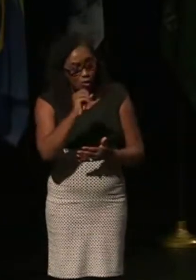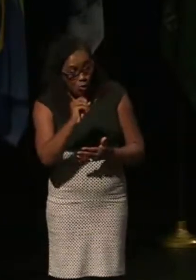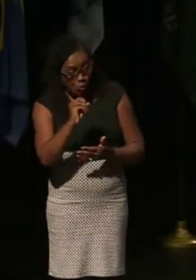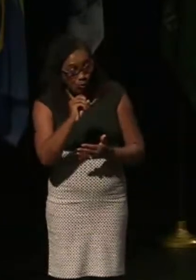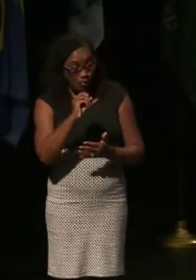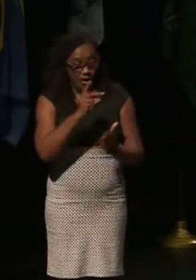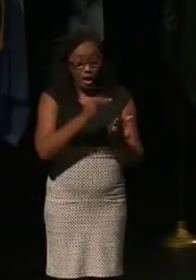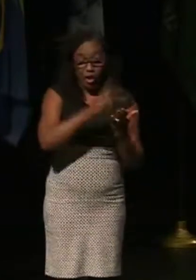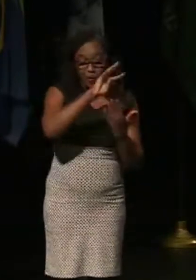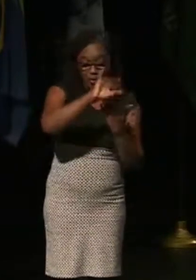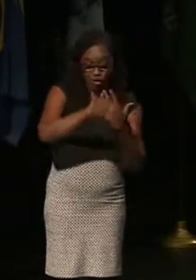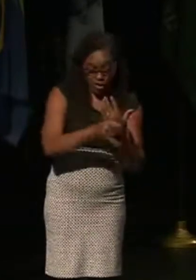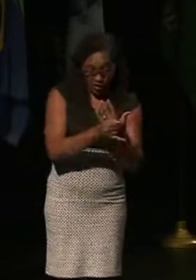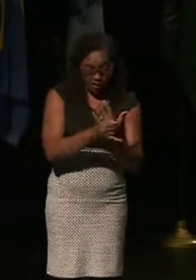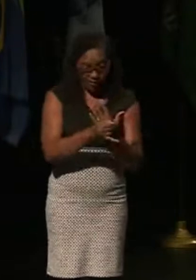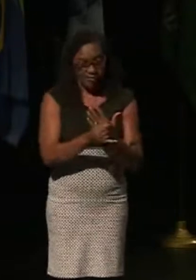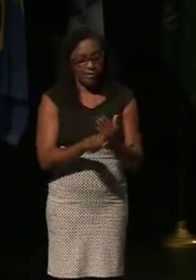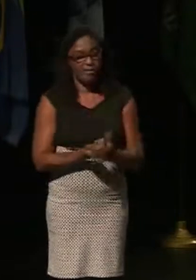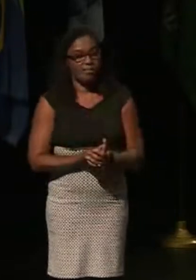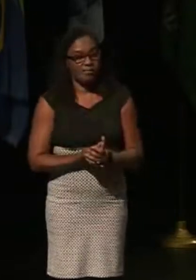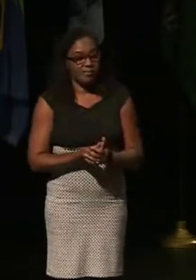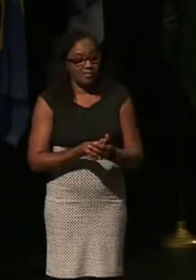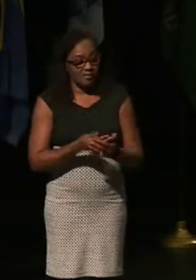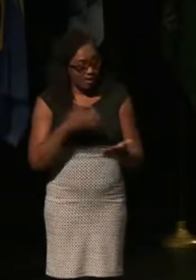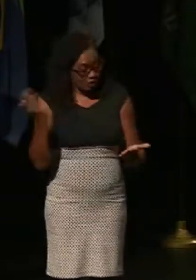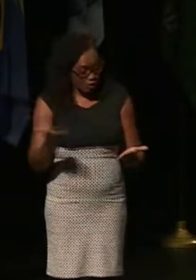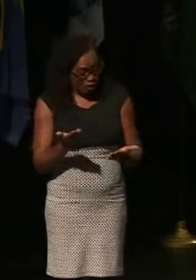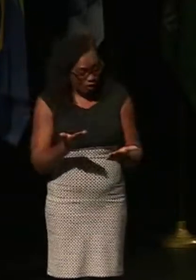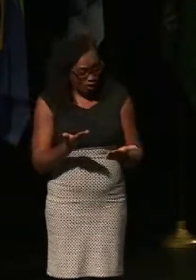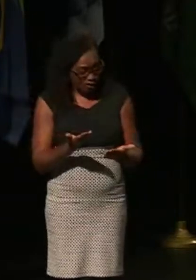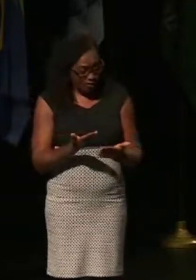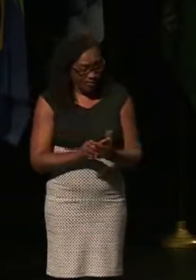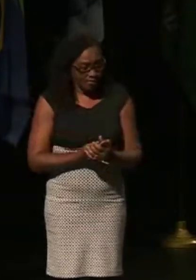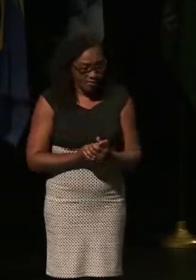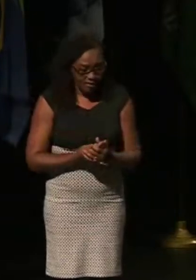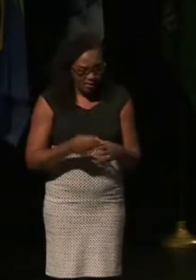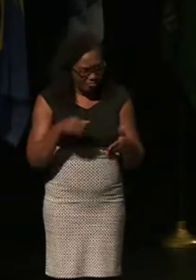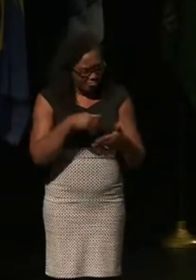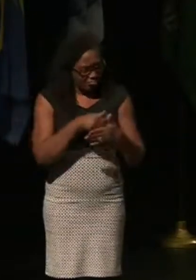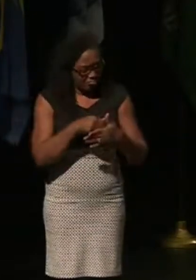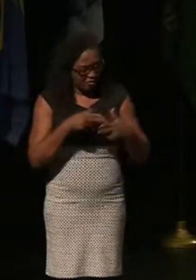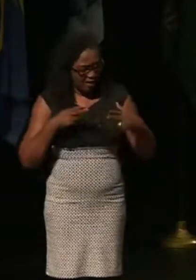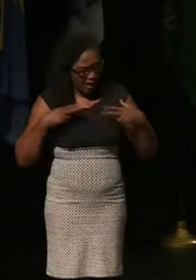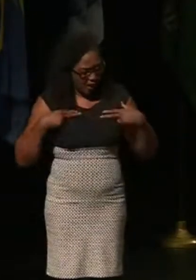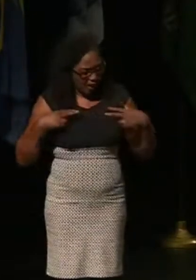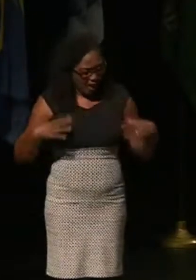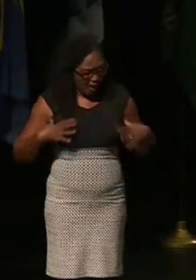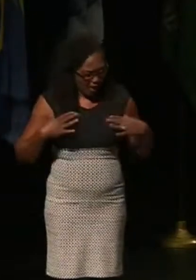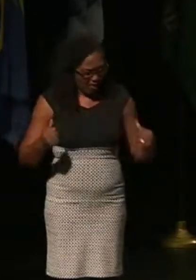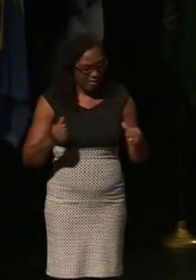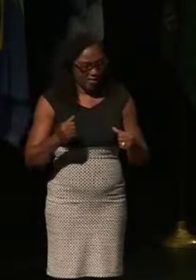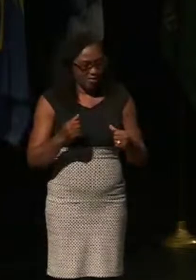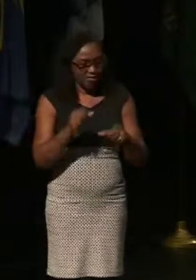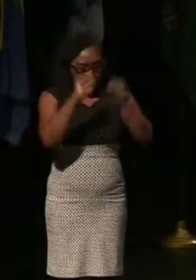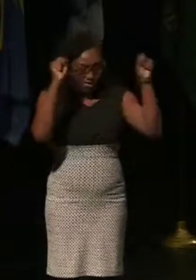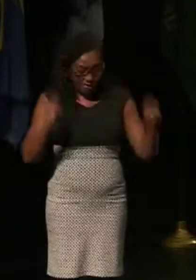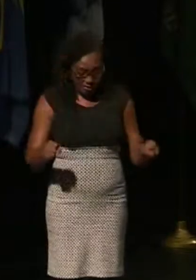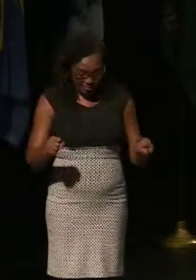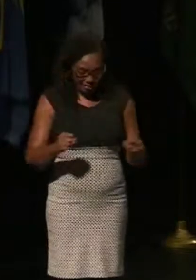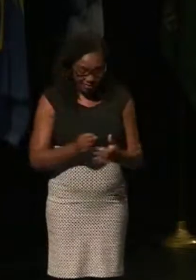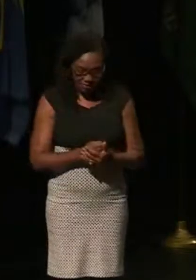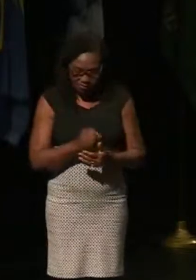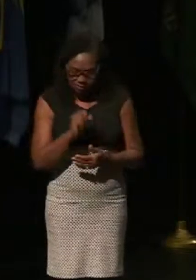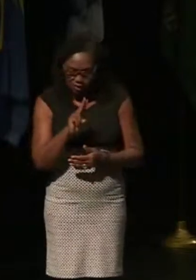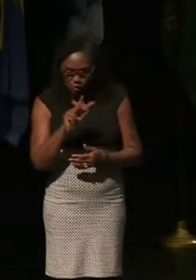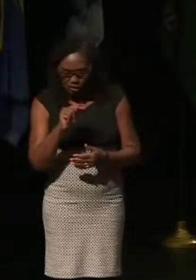that involves the introduction of robotics and AI into the health system in the region. UTT and